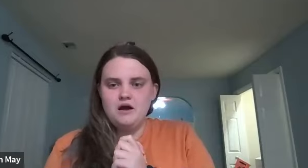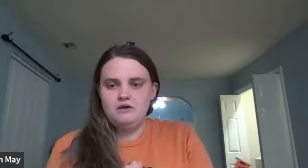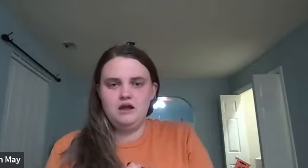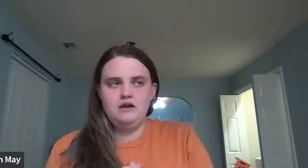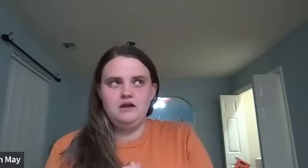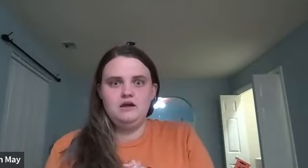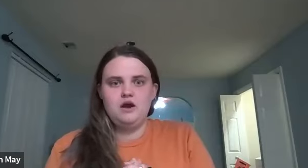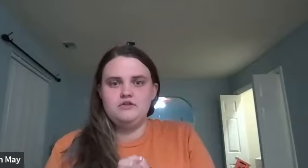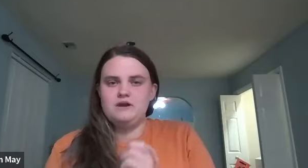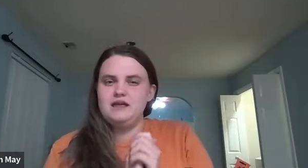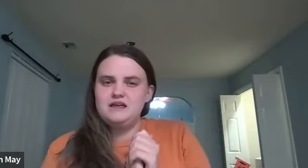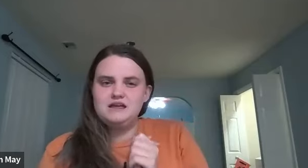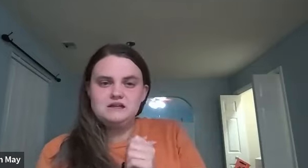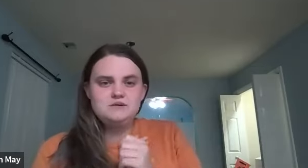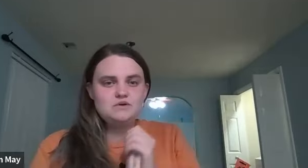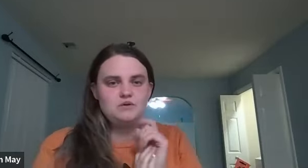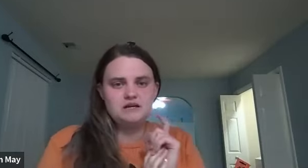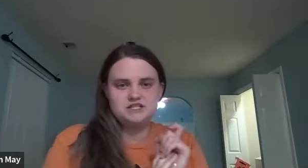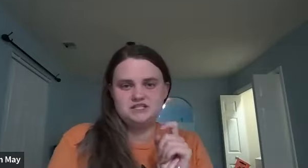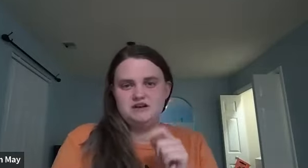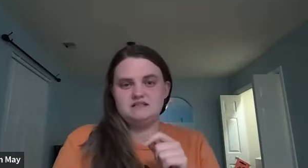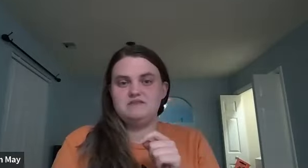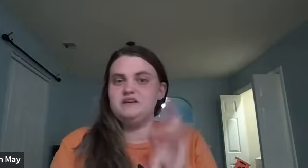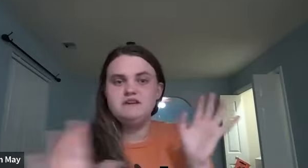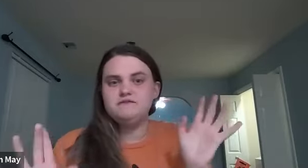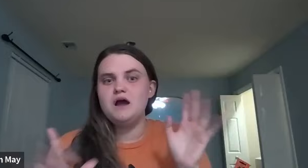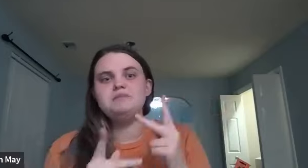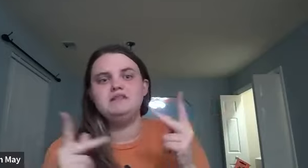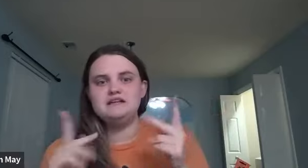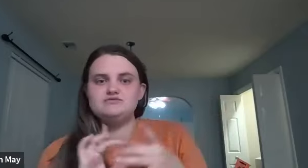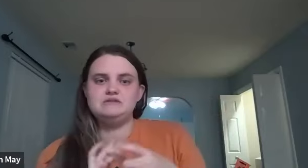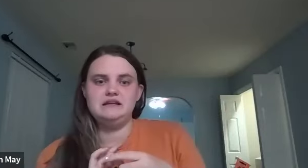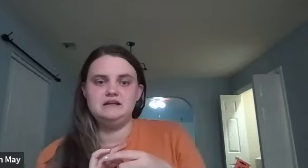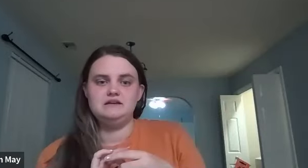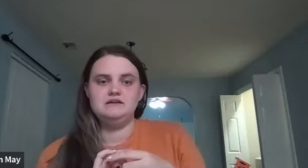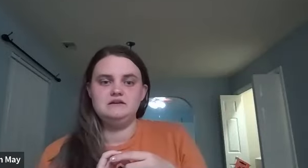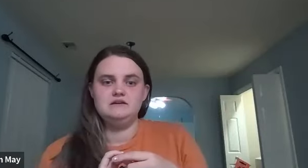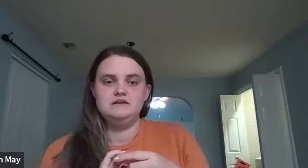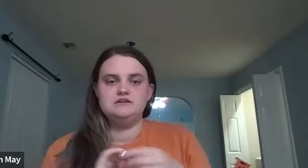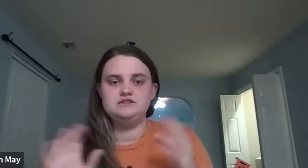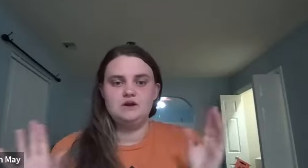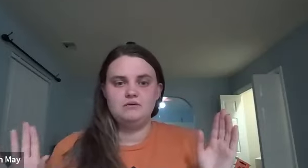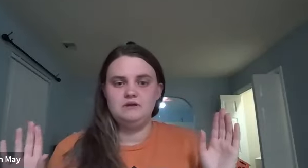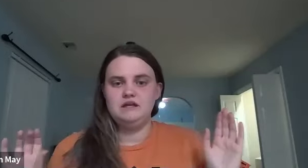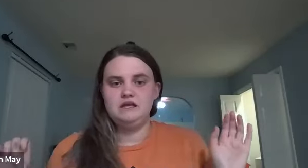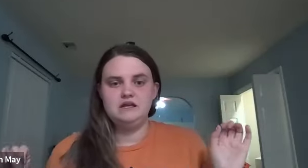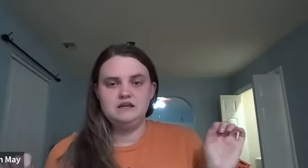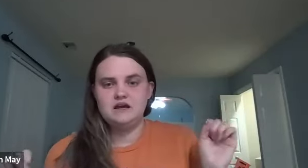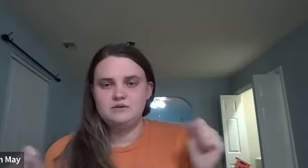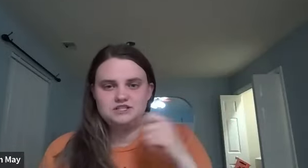okay. Are there any more questions you guys have, even if they're not place related? So any kind of questions